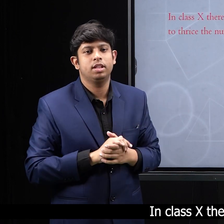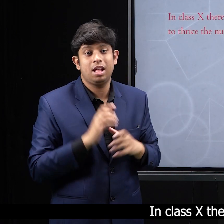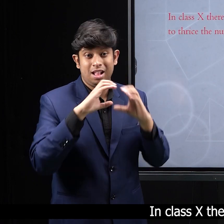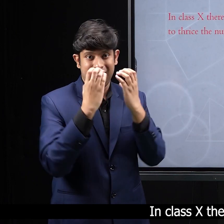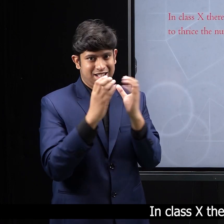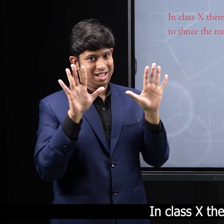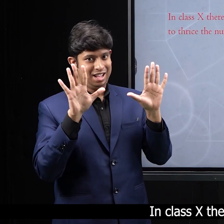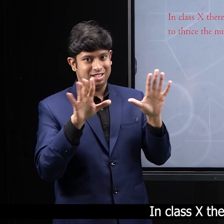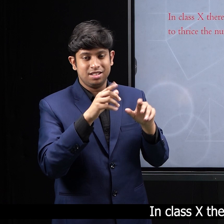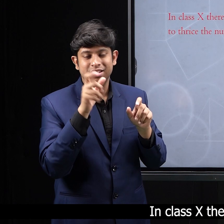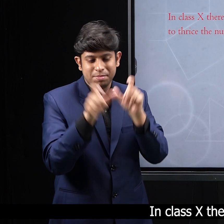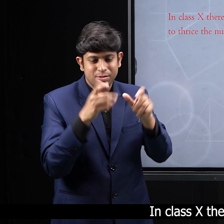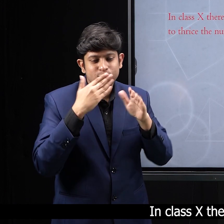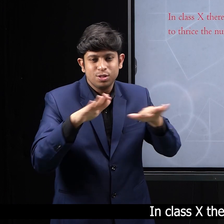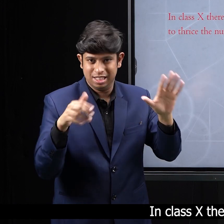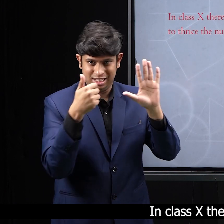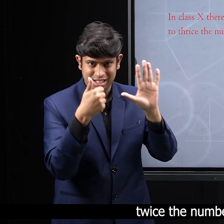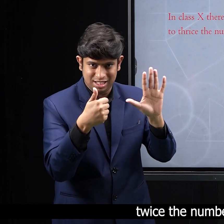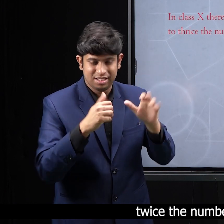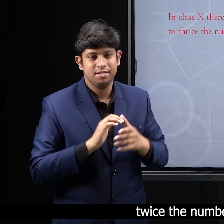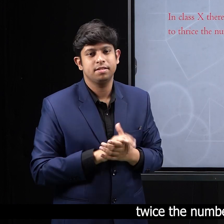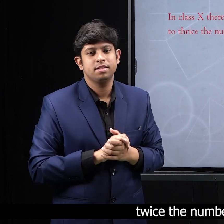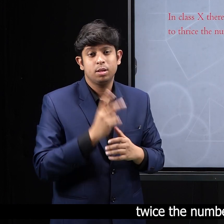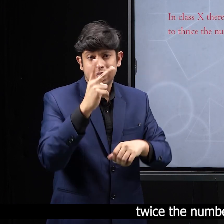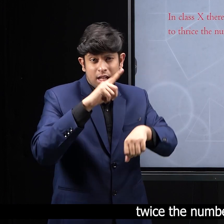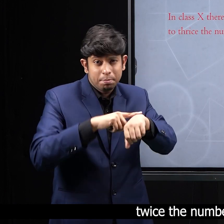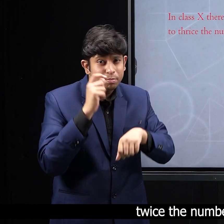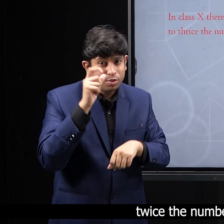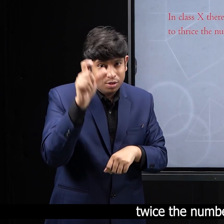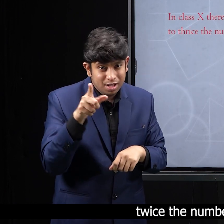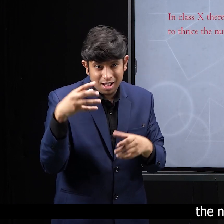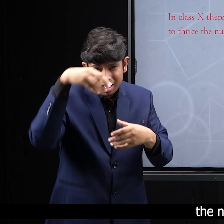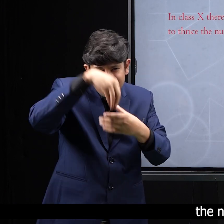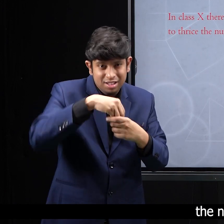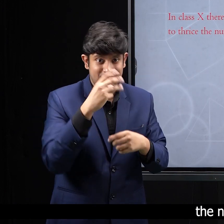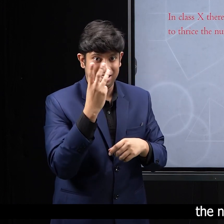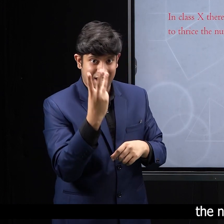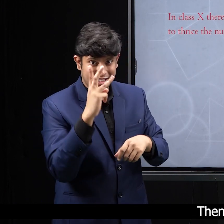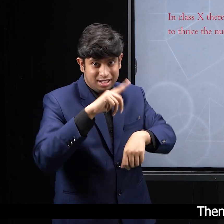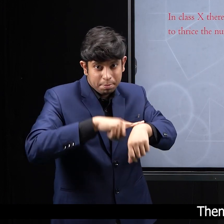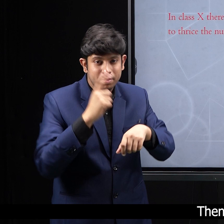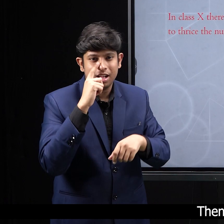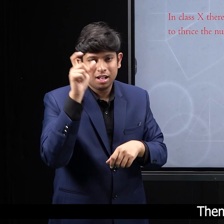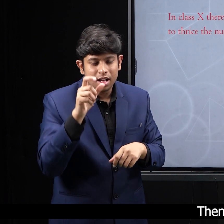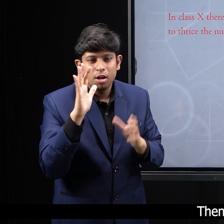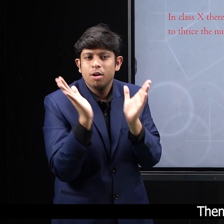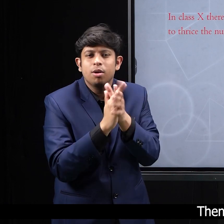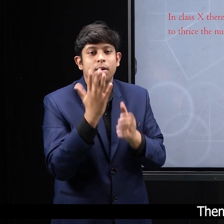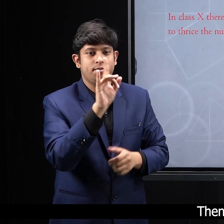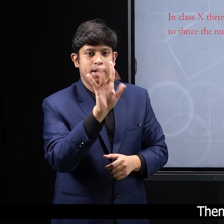In class 10, there are 6 students and twice the number of boys added to thrice the number of girls, then the sum is 15.